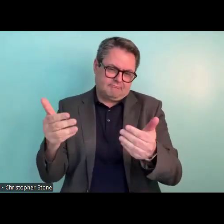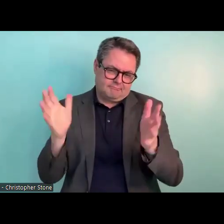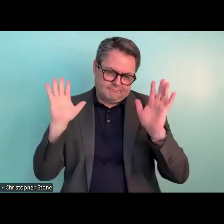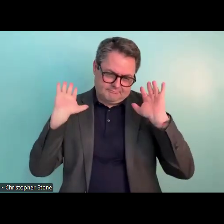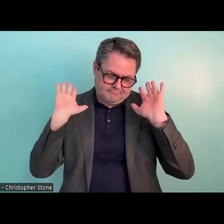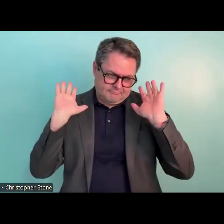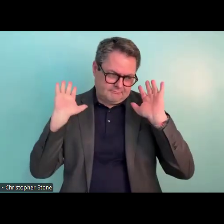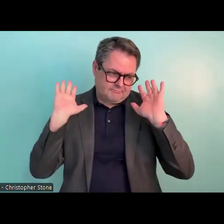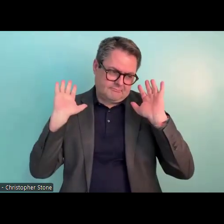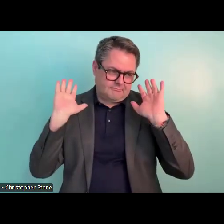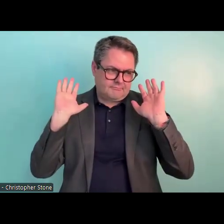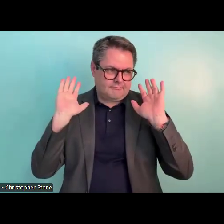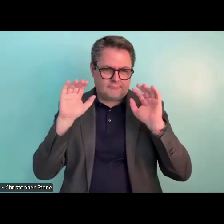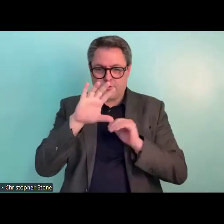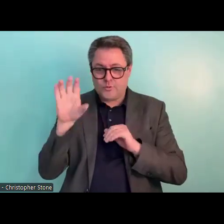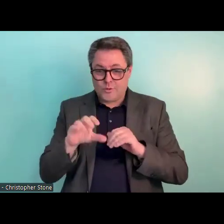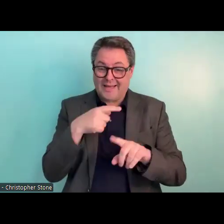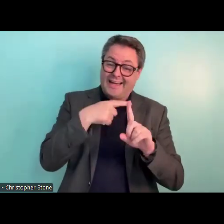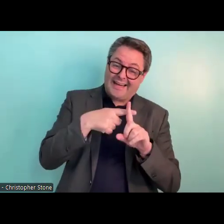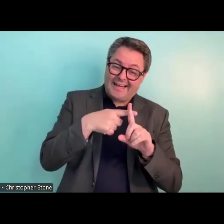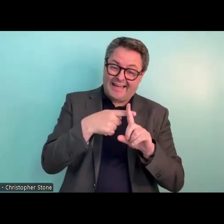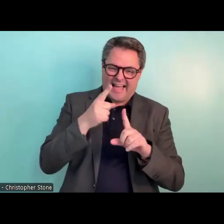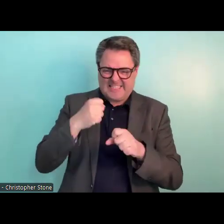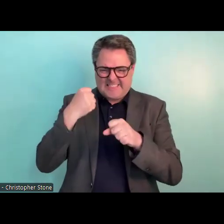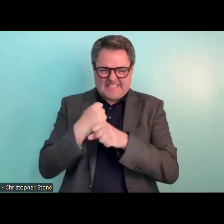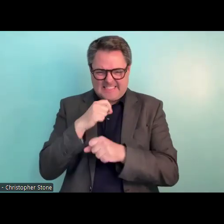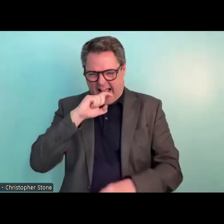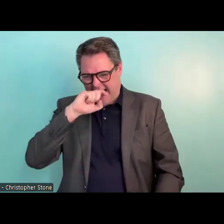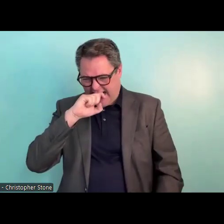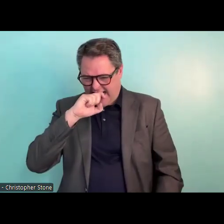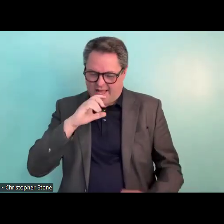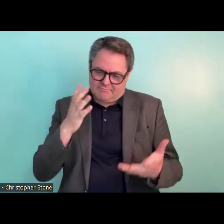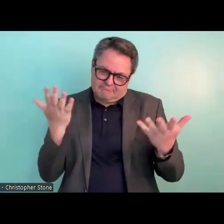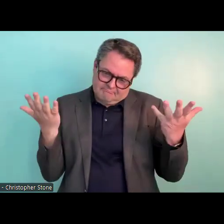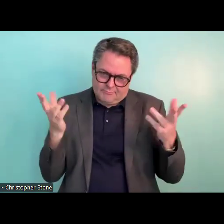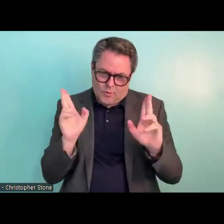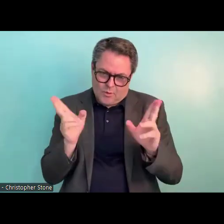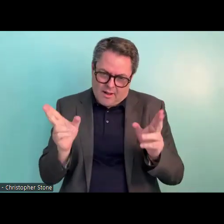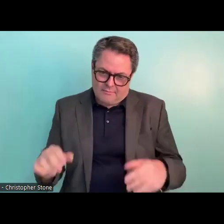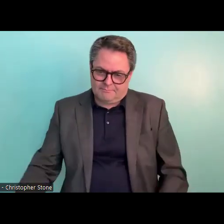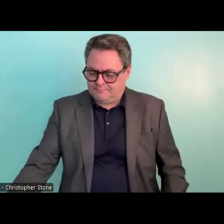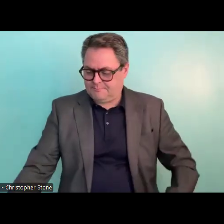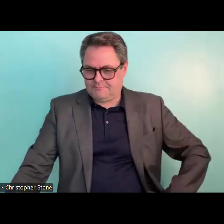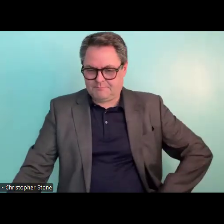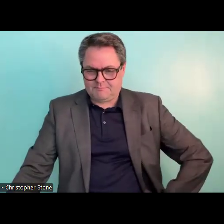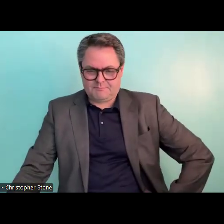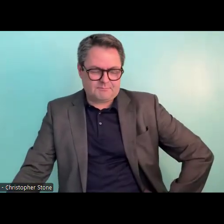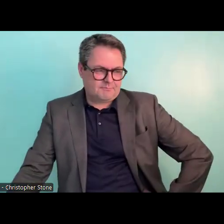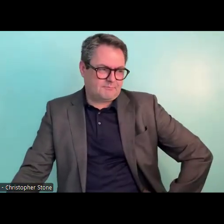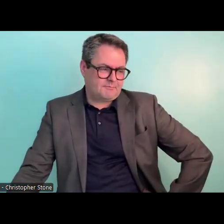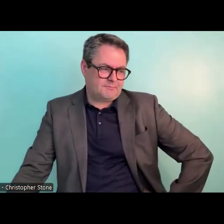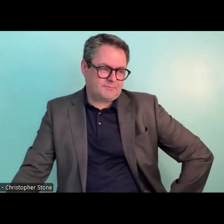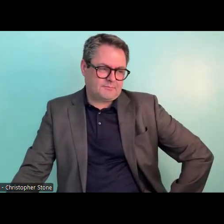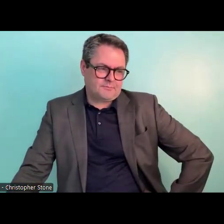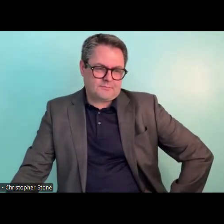so we had to do some tweaks to make sure that we could work effectively this morning. Of course, there's lots of pros and cons to